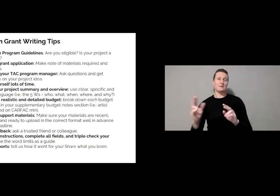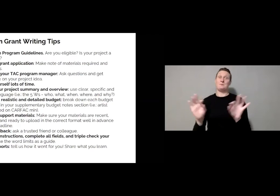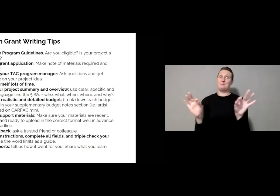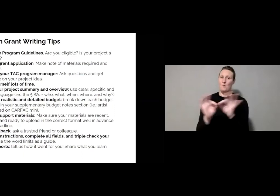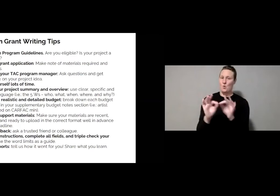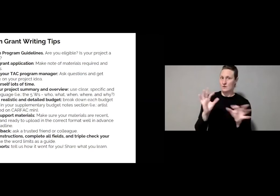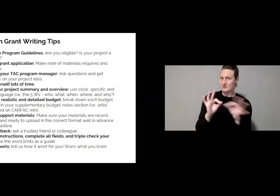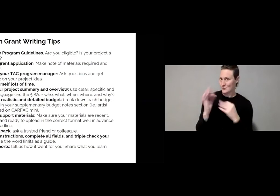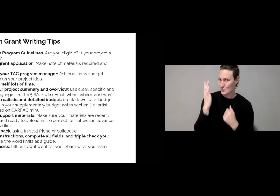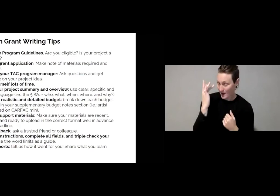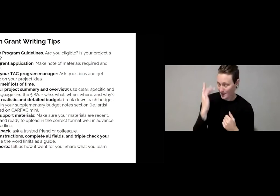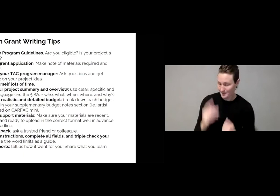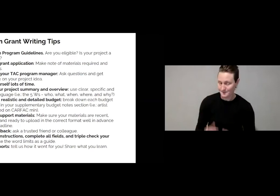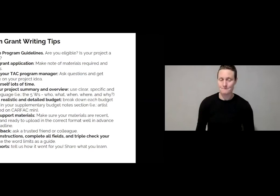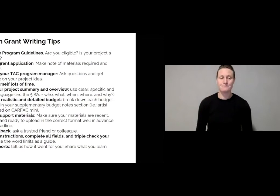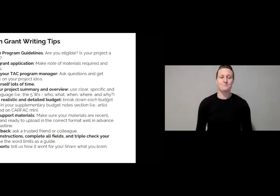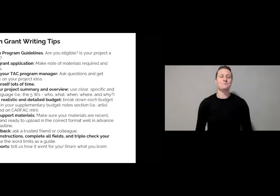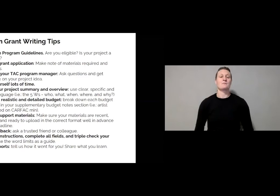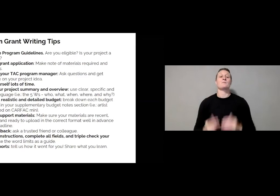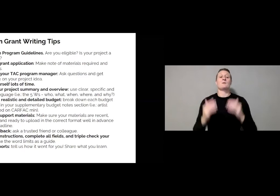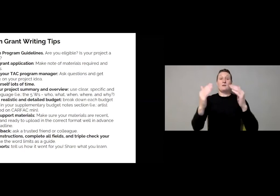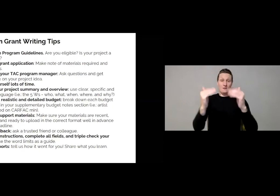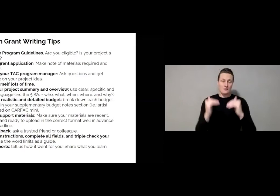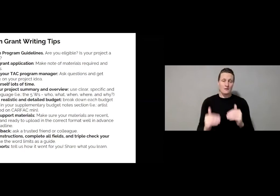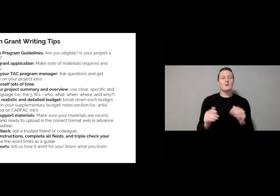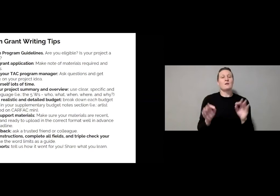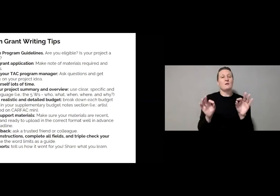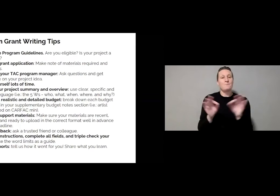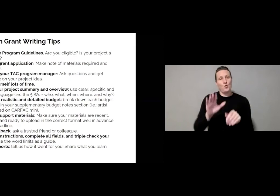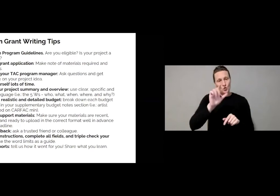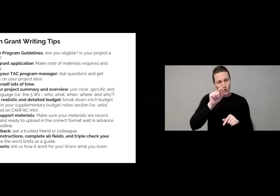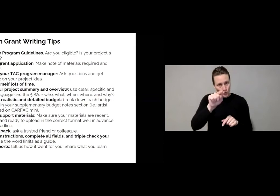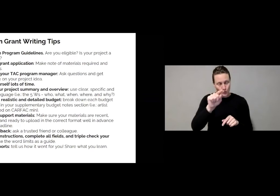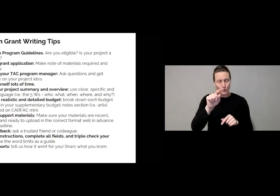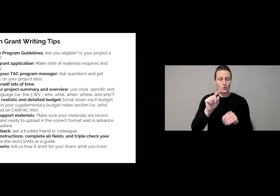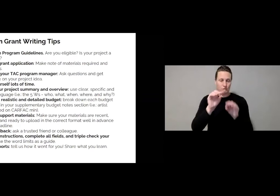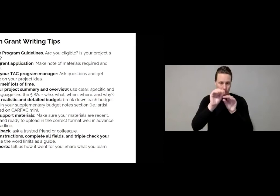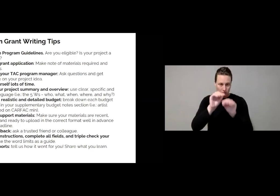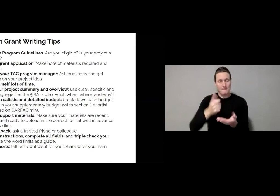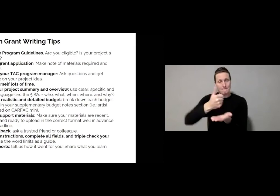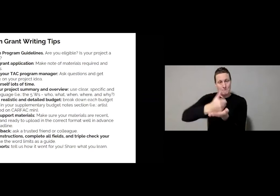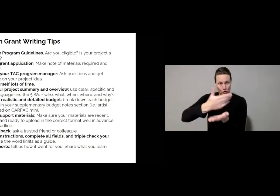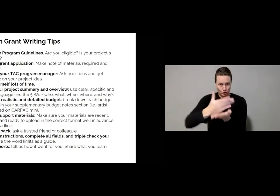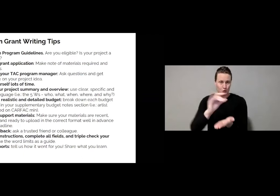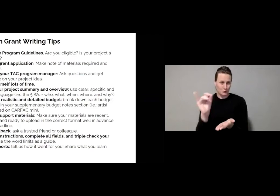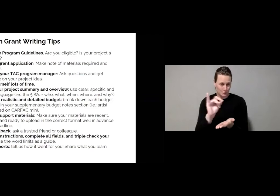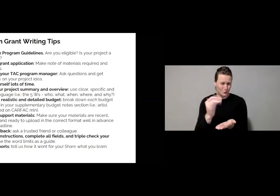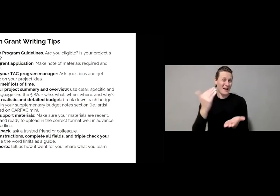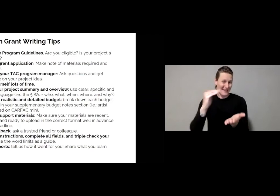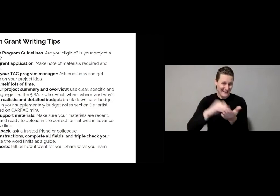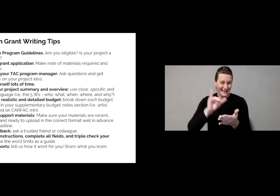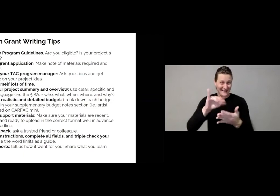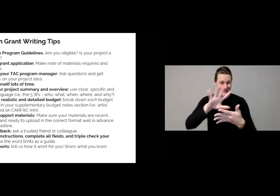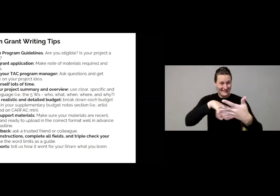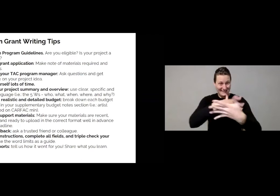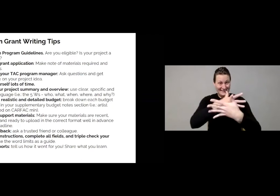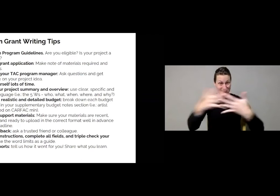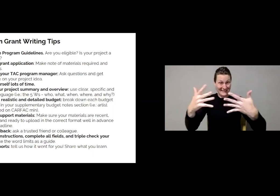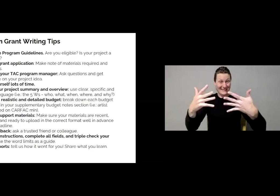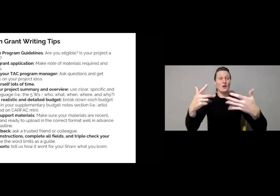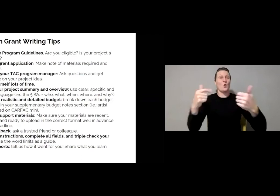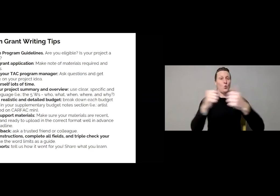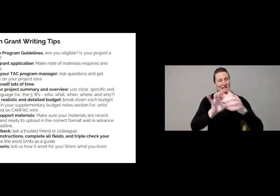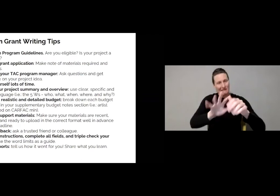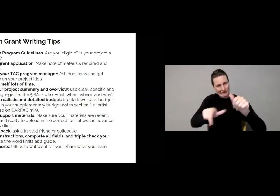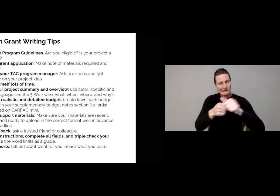realistic budget. So what we really want to see is just breaking down each of those budget line totals to make sure that the really good, proper artist fees are